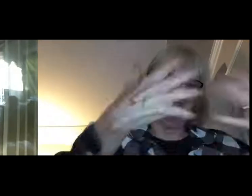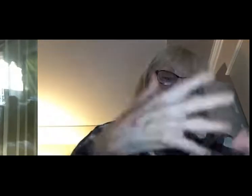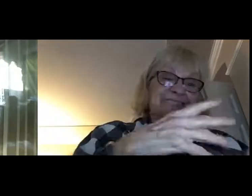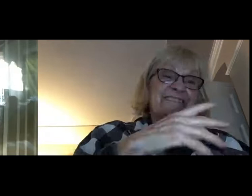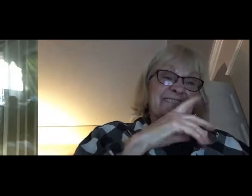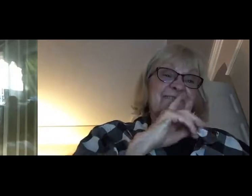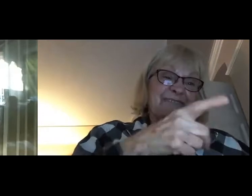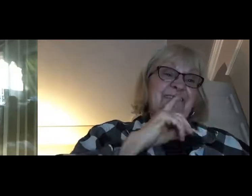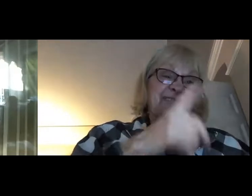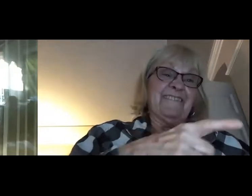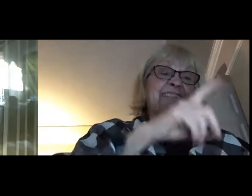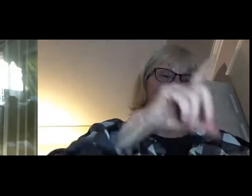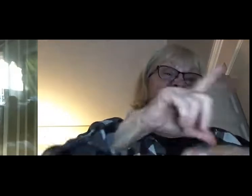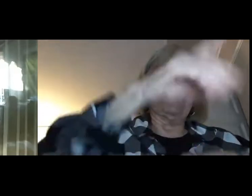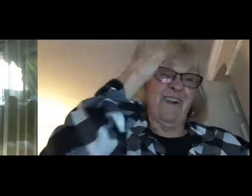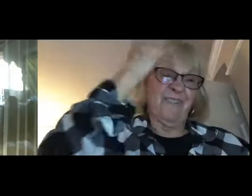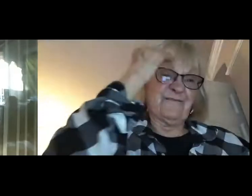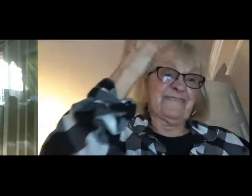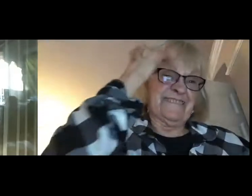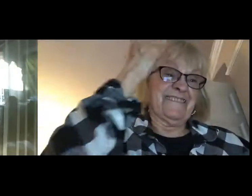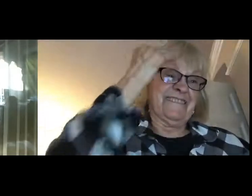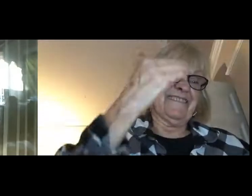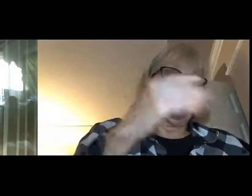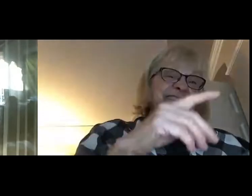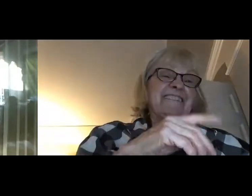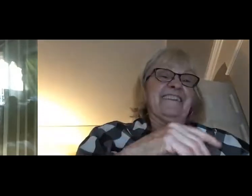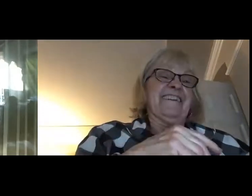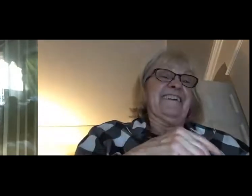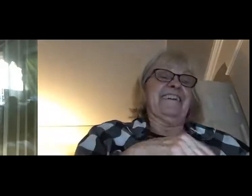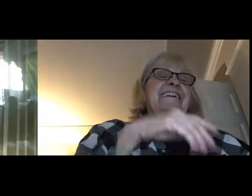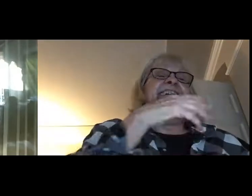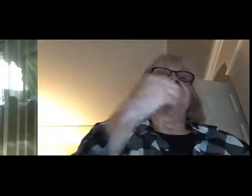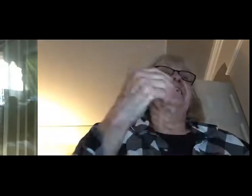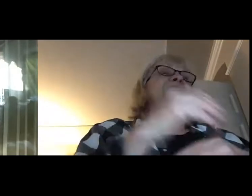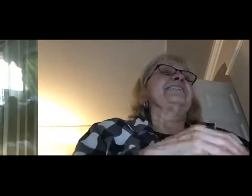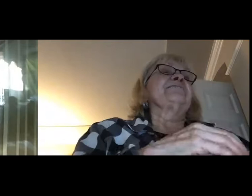really helped, I have to say. Really, really did. Joyce knows.